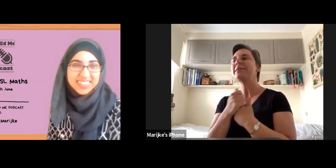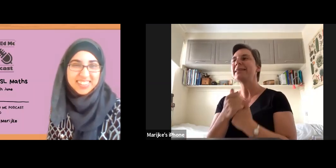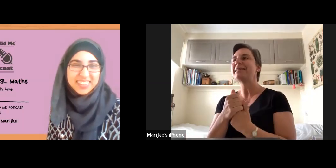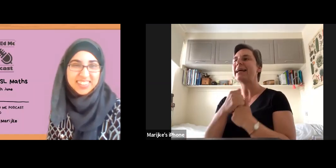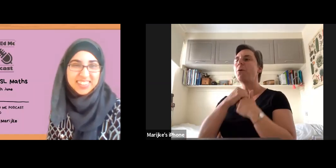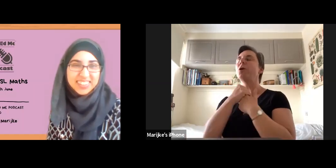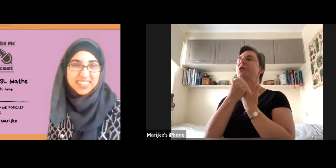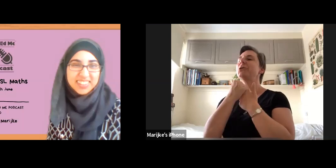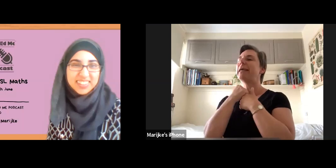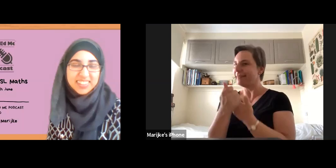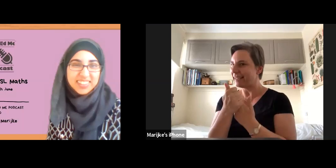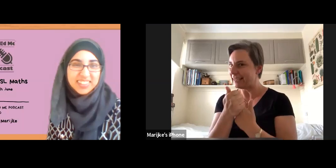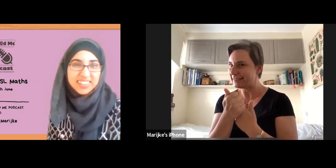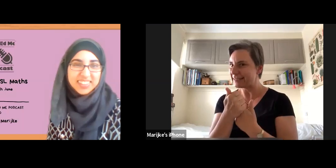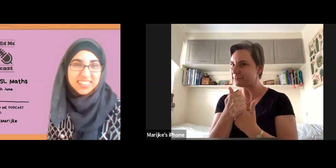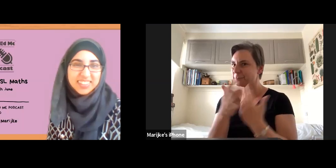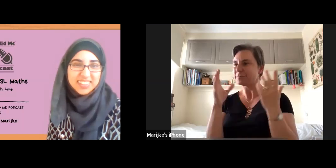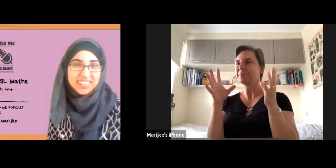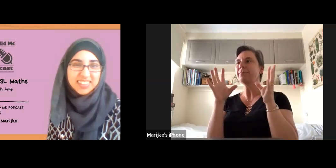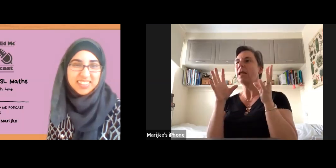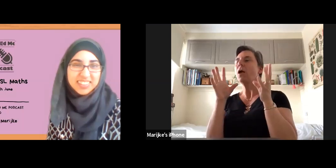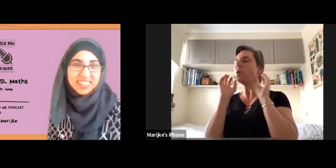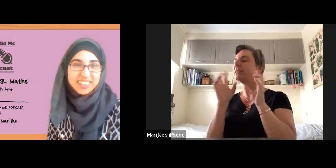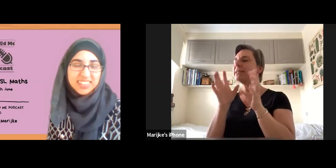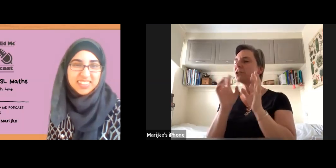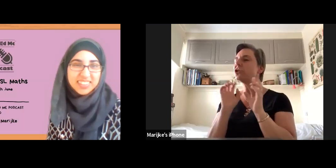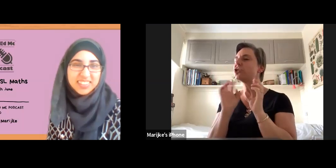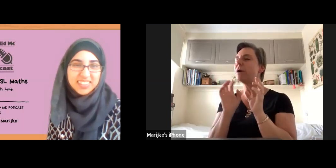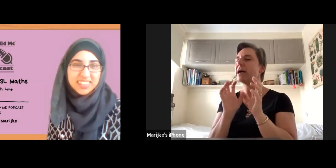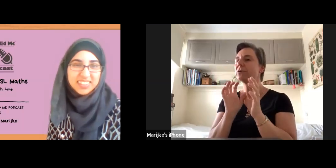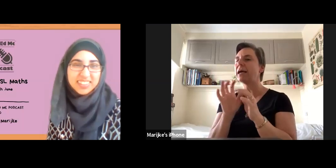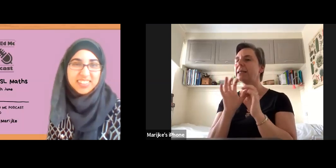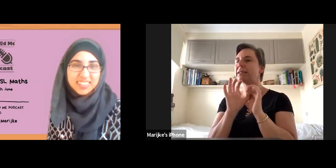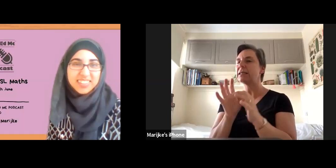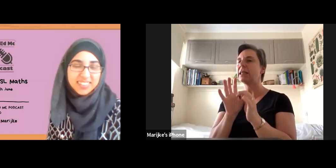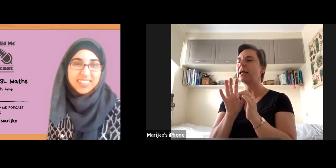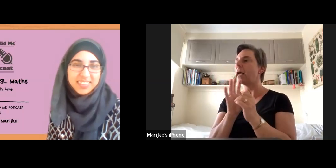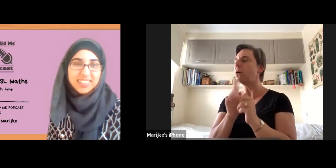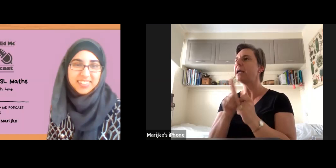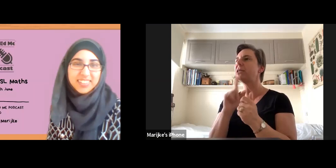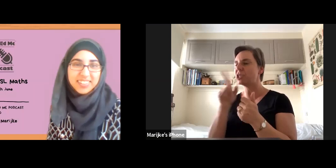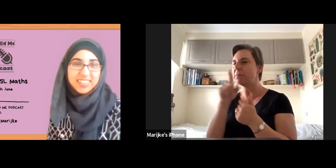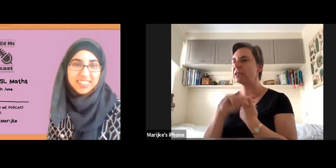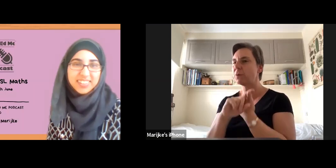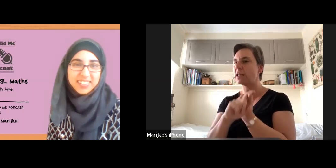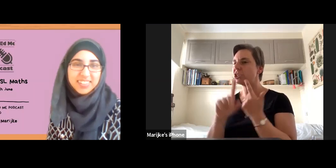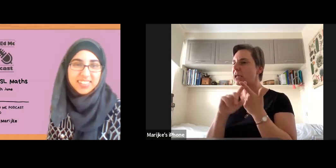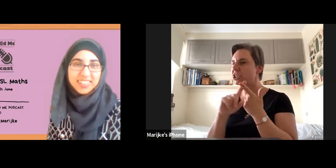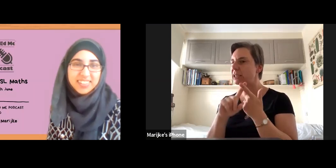is that once you get the kids. Once they suss you out and they see that, okay, she means well, she's actually here